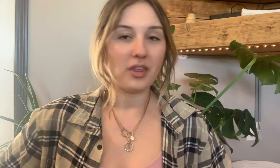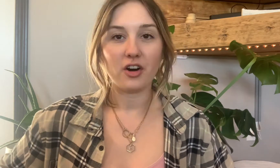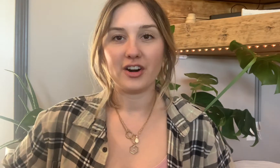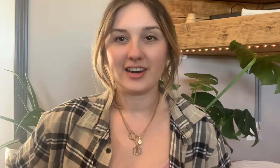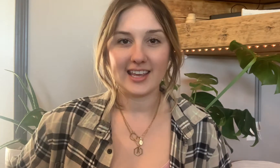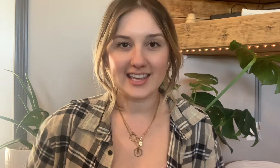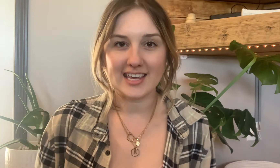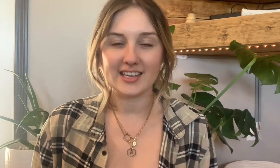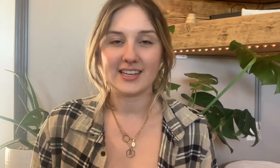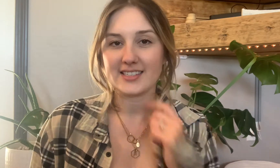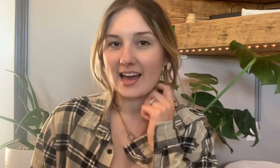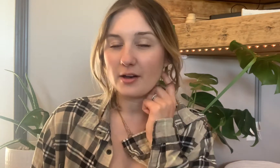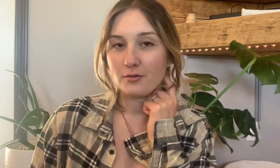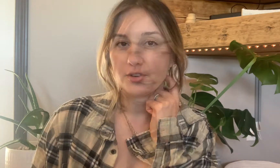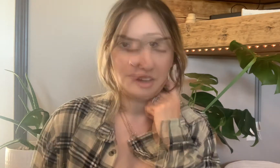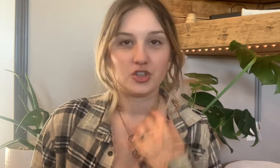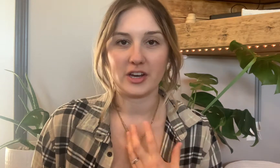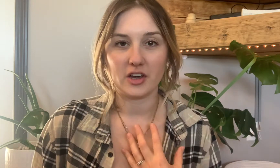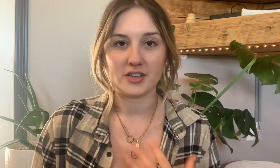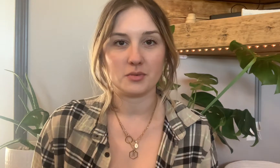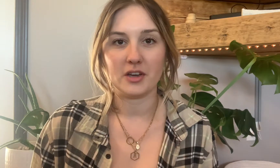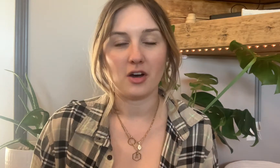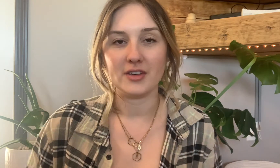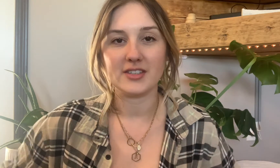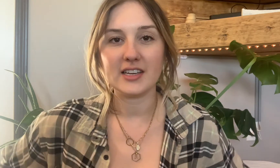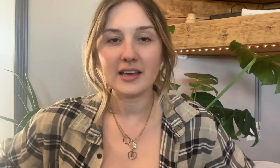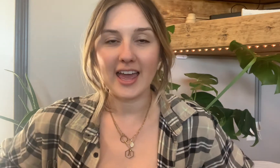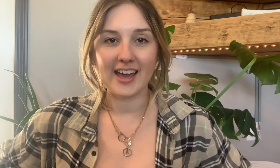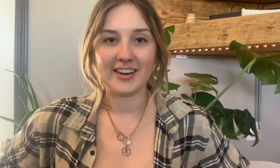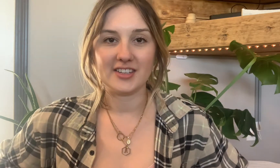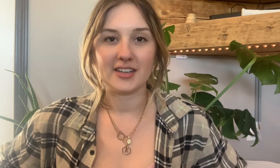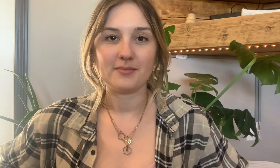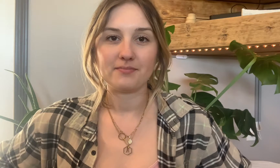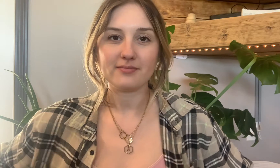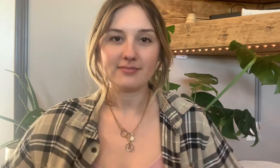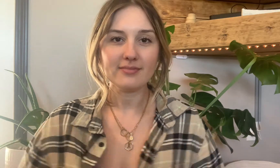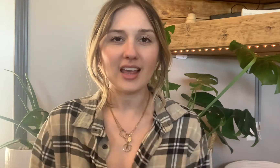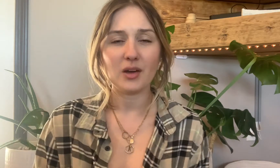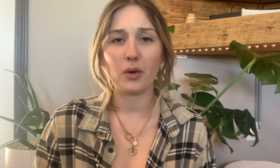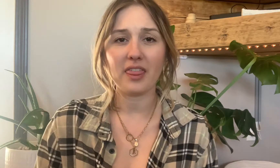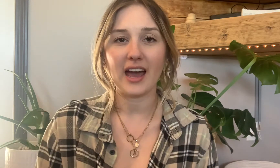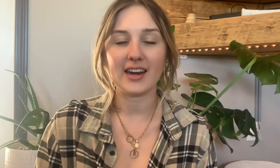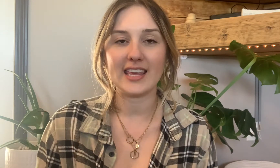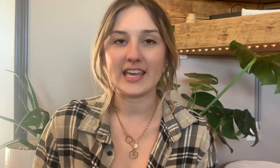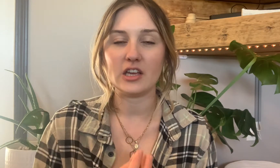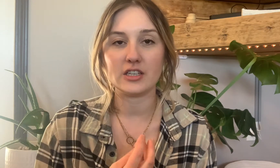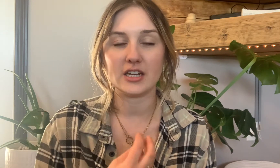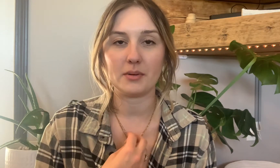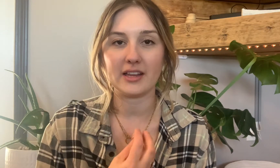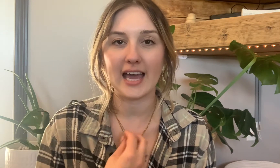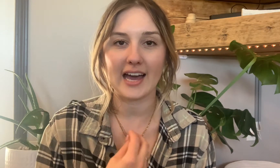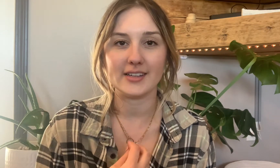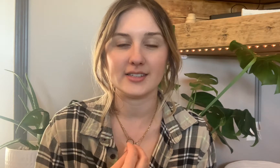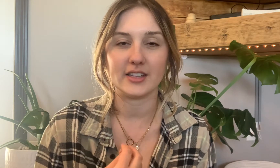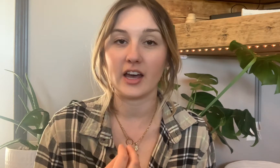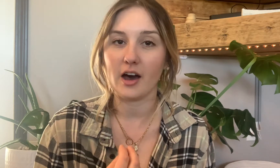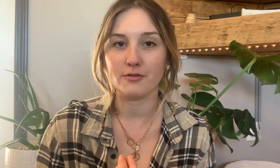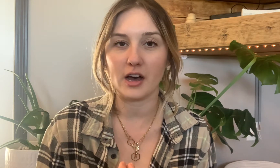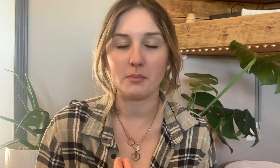Arden, he does have a tracheostomy, obviously, and with that, he typically has the cuff up.